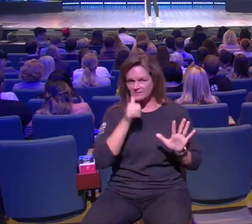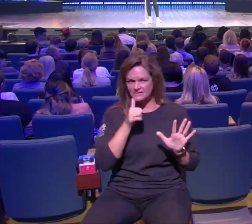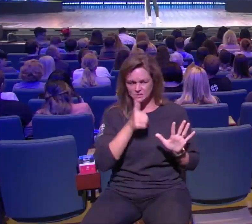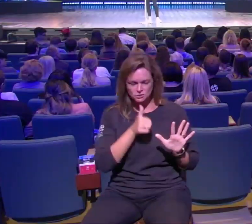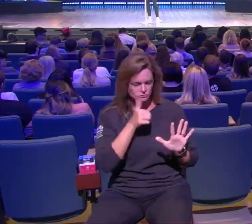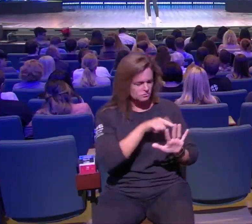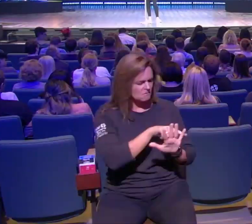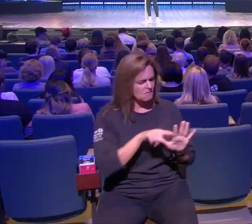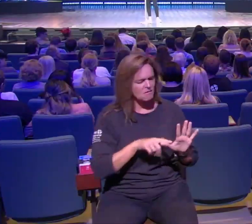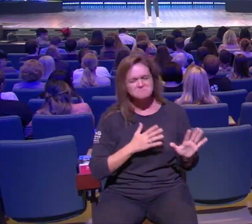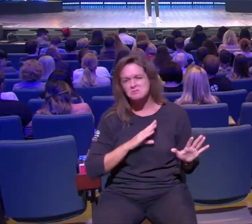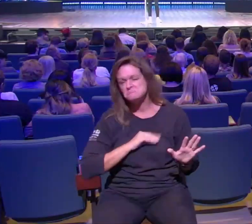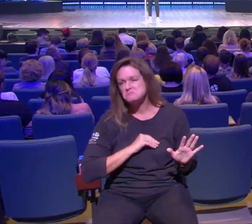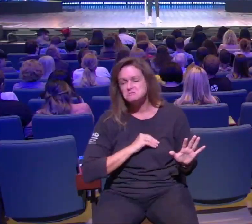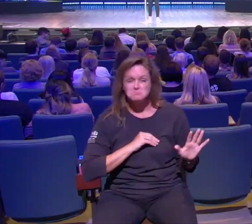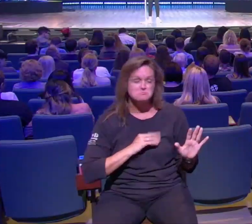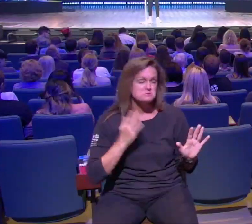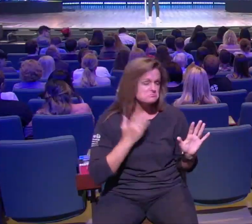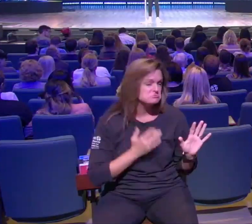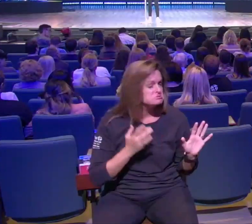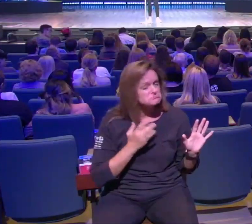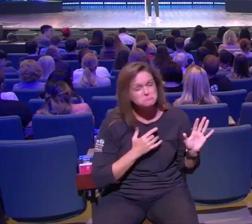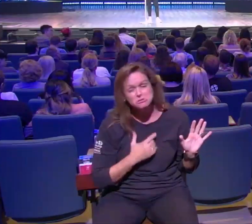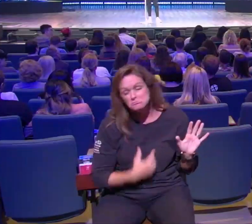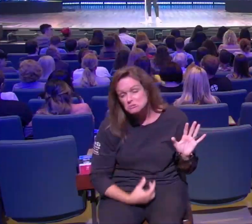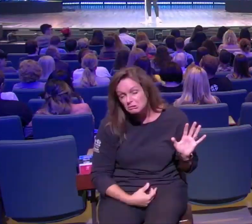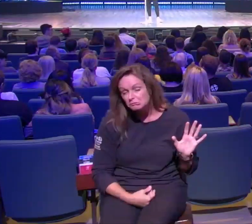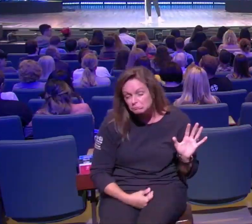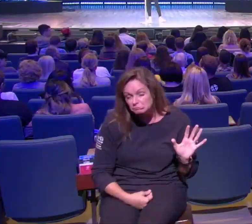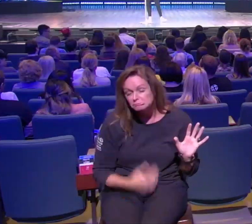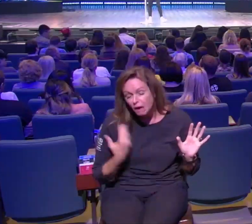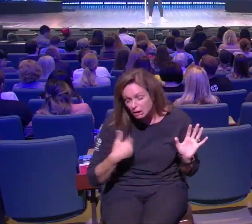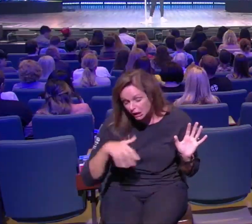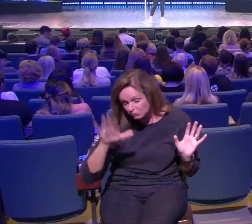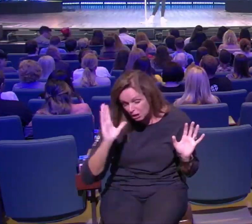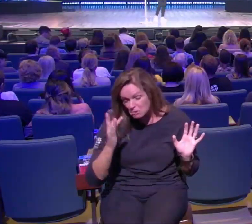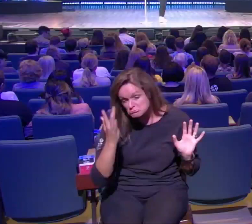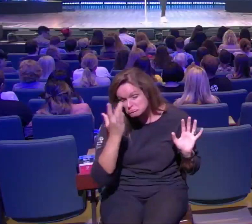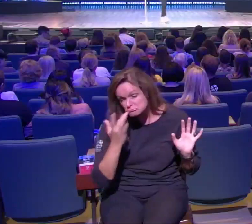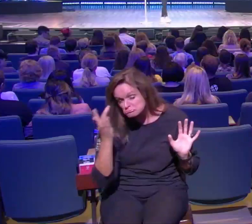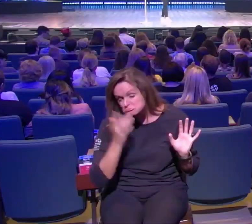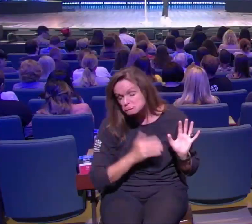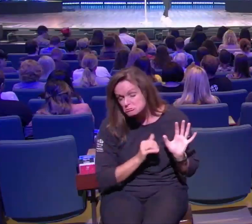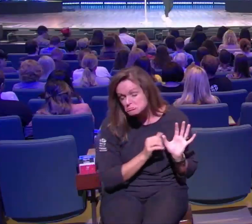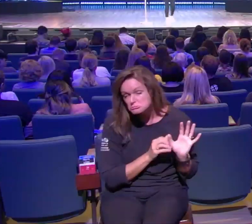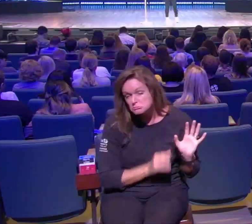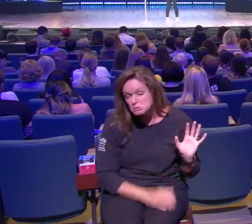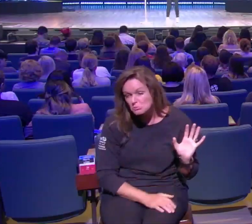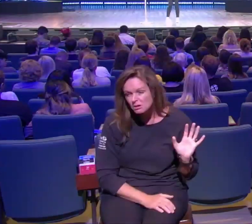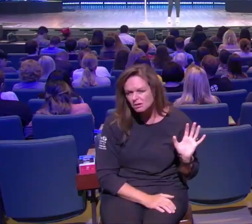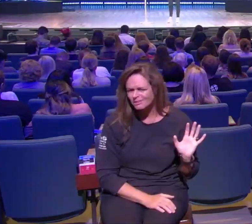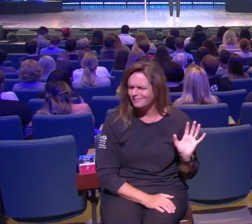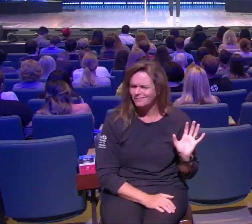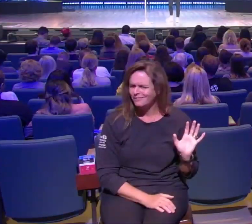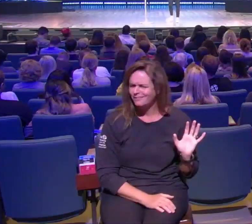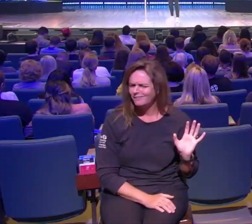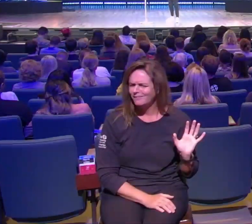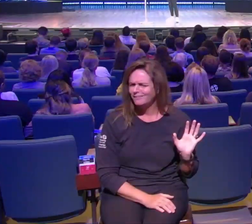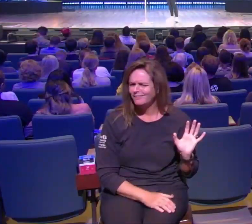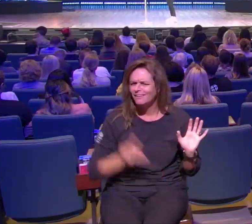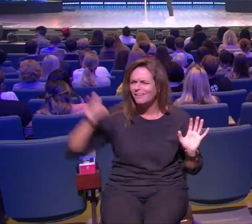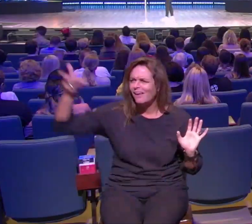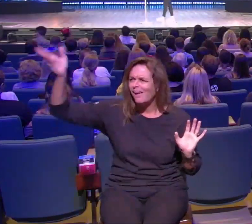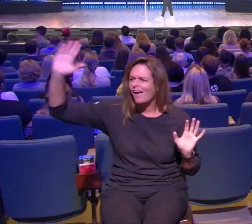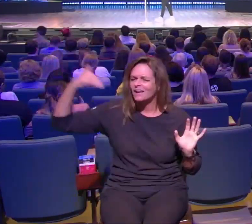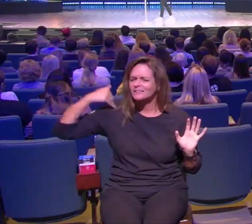to the inheritance God had. And what I want you to hear is that some of you have been carrying around the pain of your past